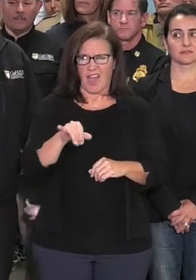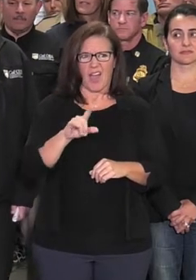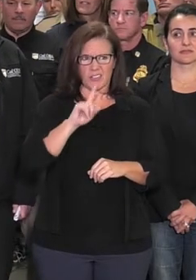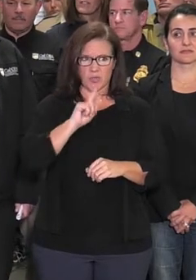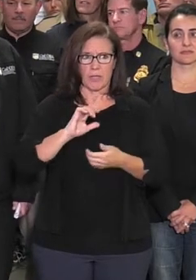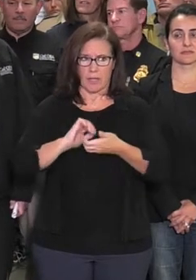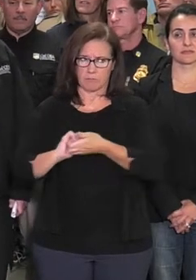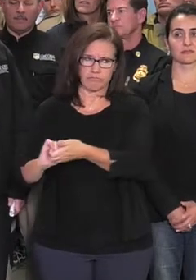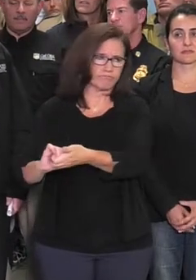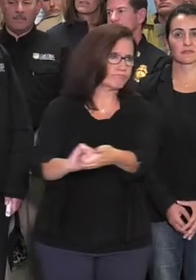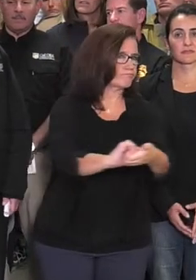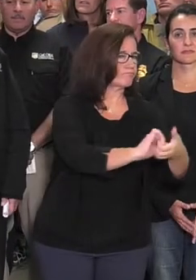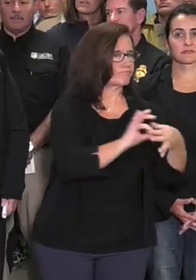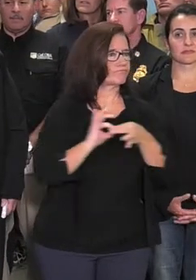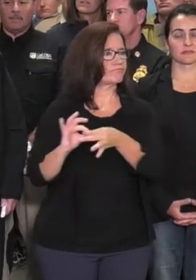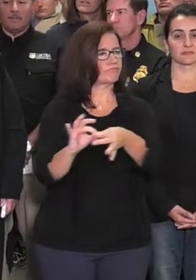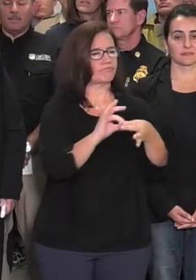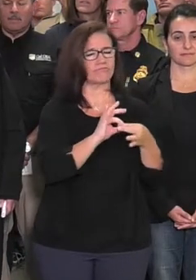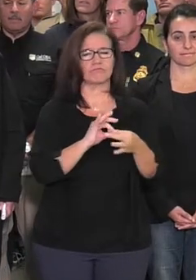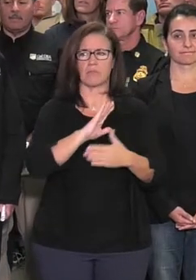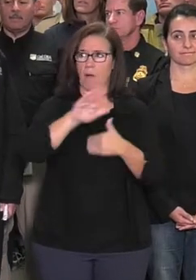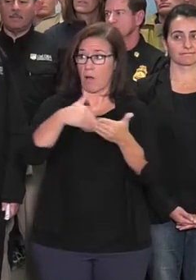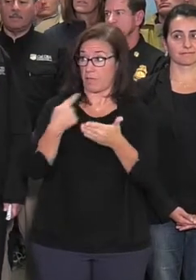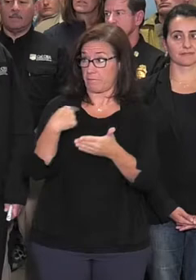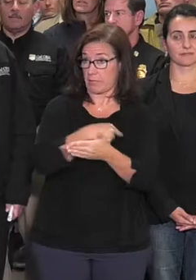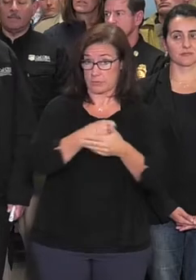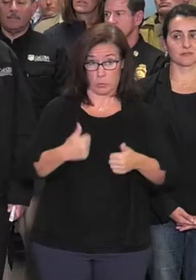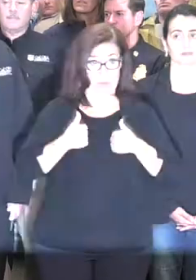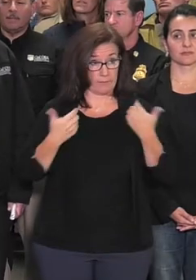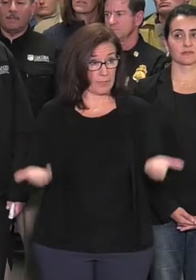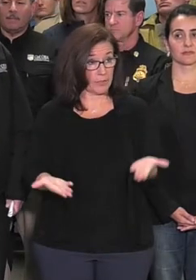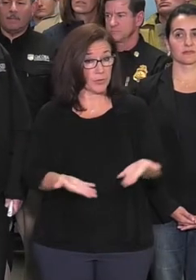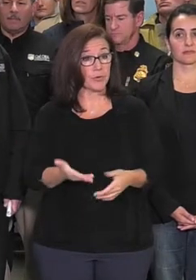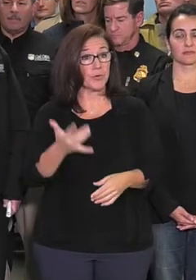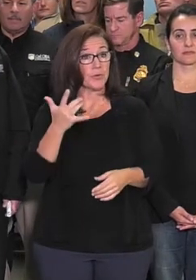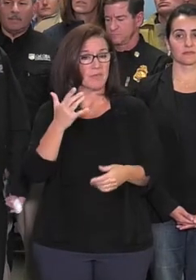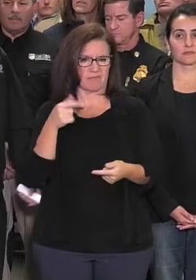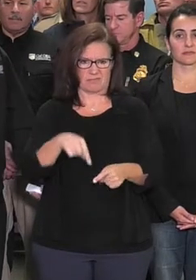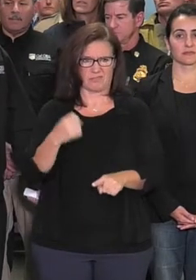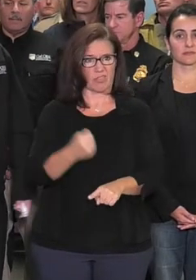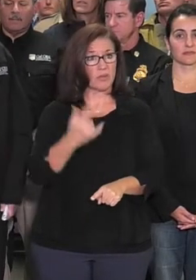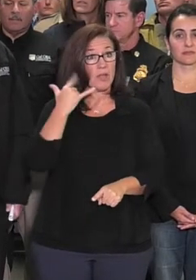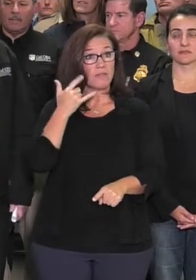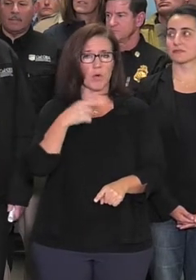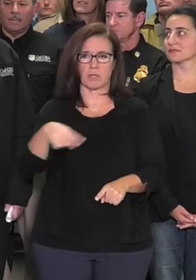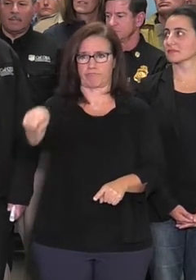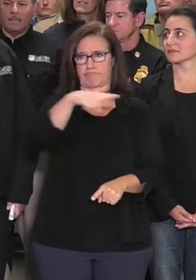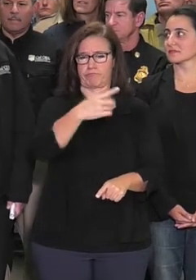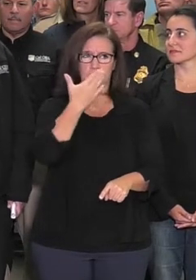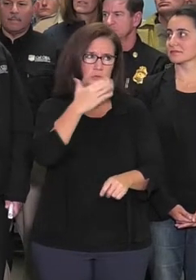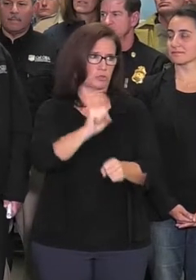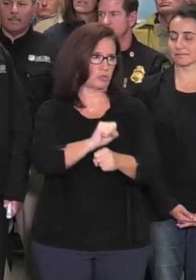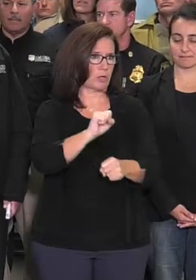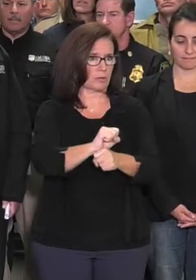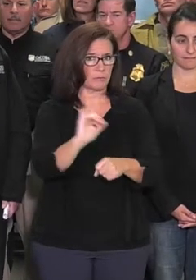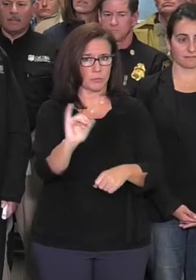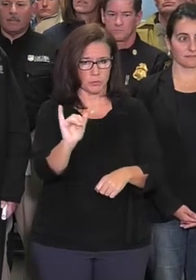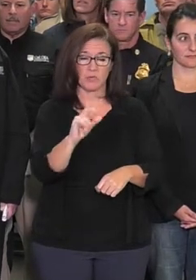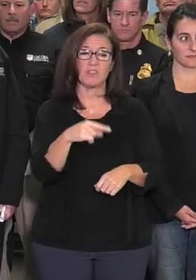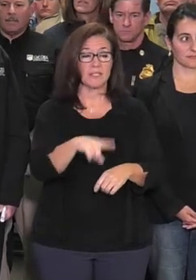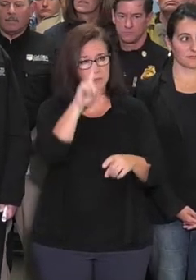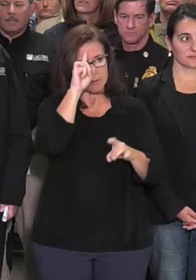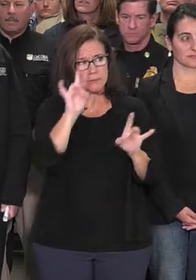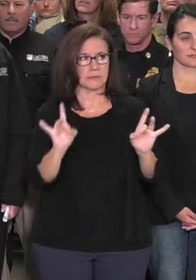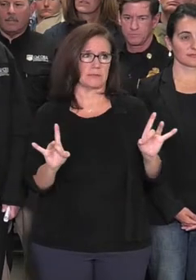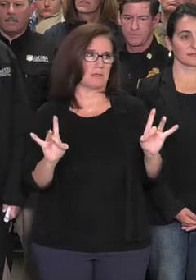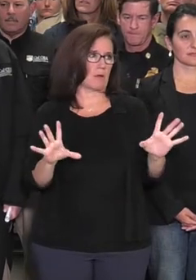of course, everybody here that lives in this part of California. You're doing a good job too, and it's been a terrible tragedy for so